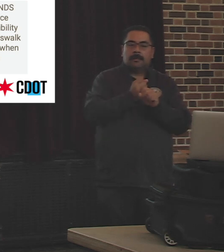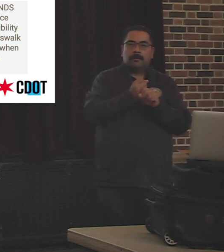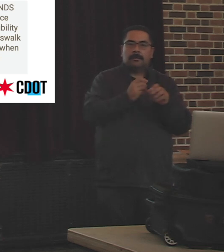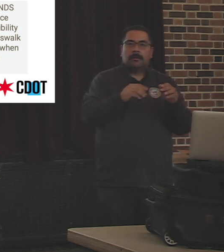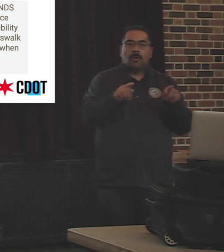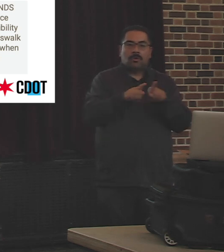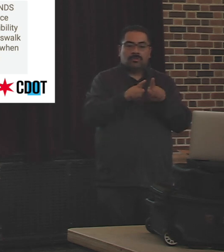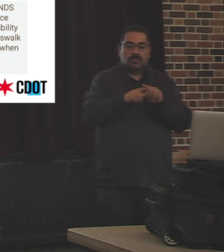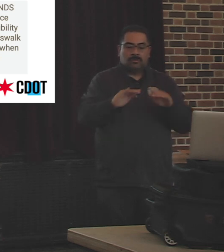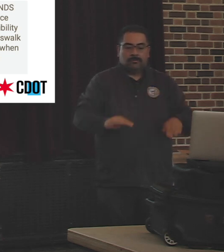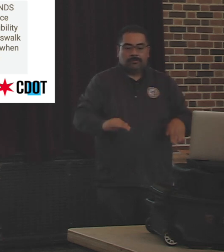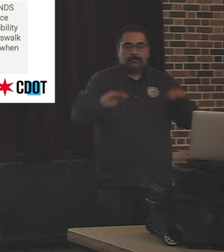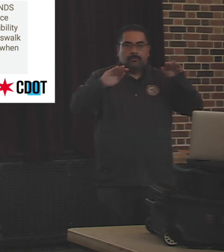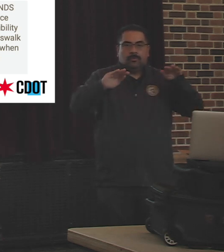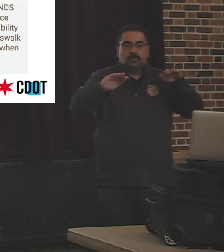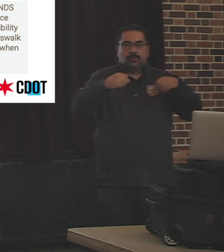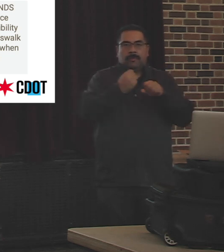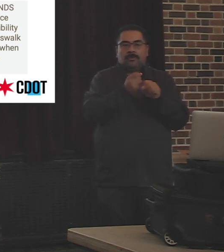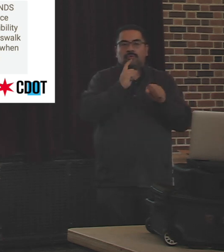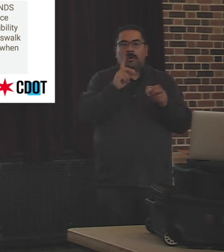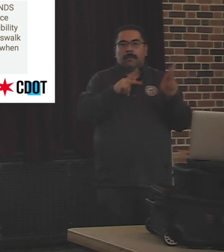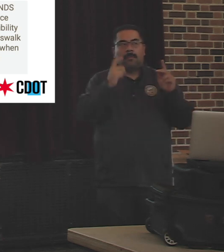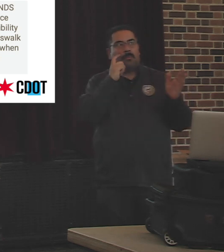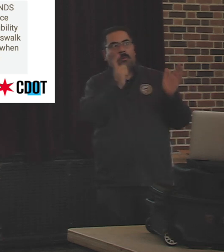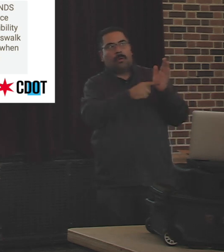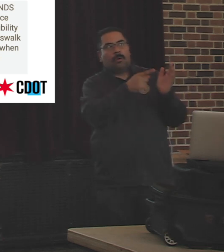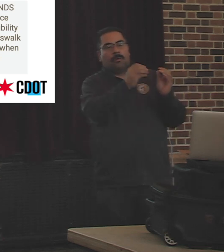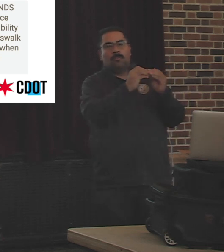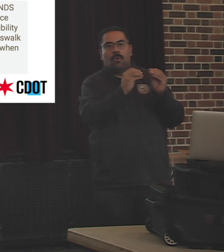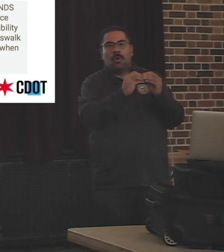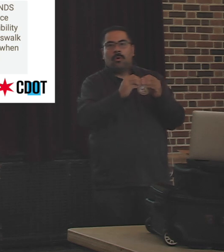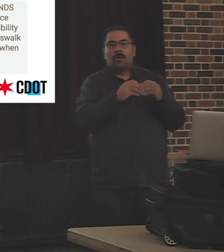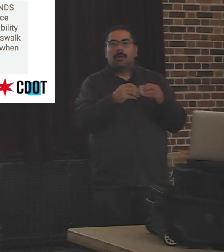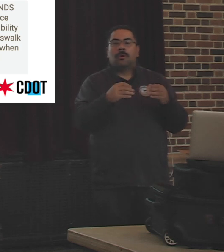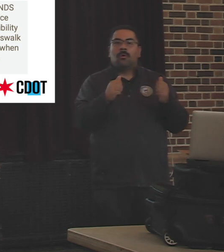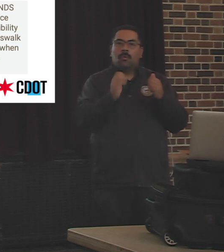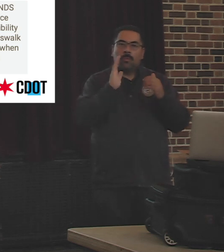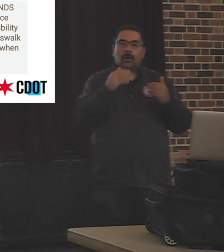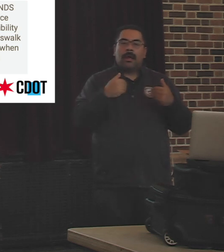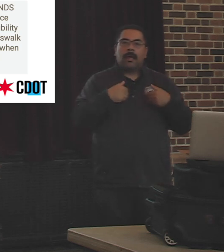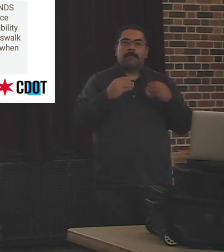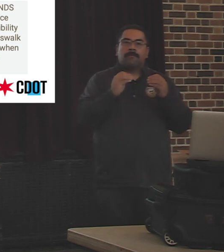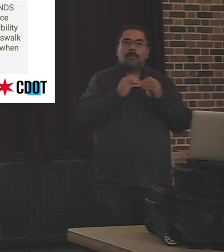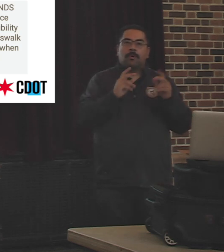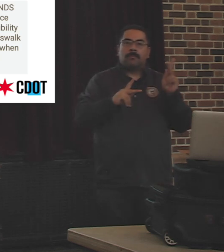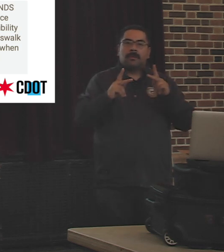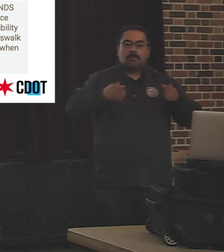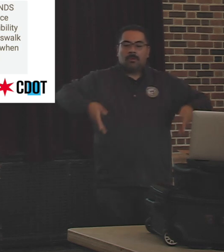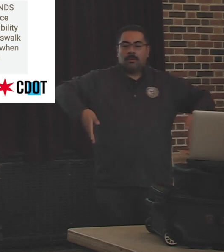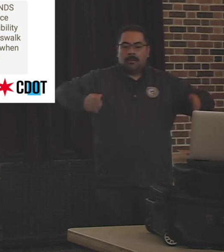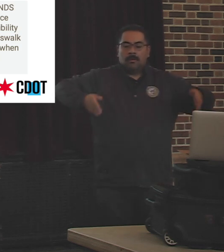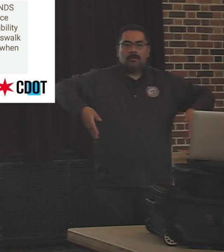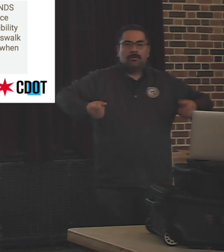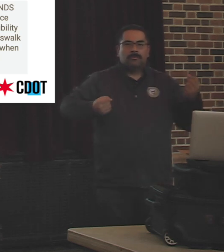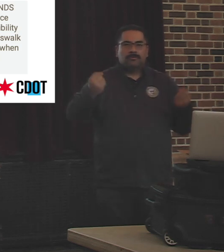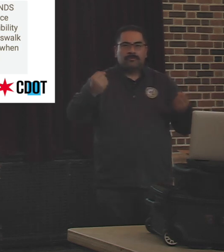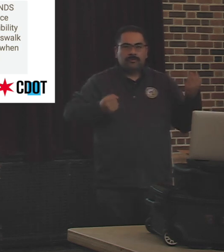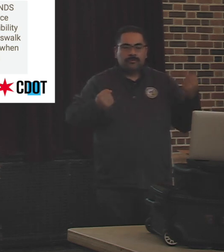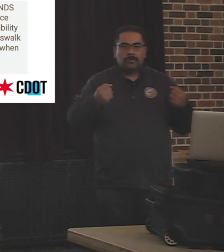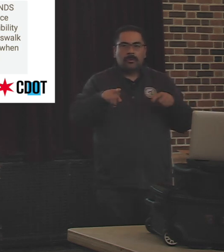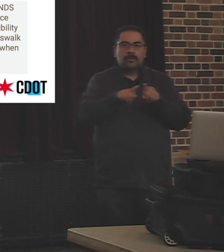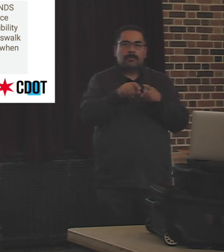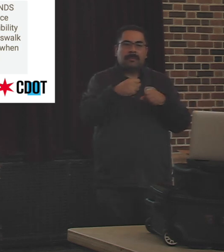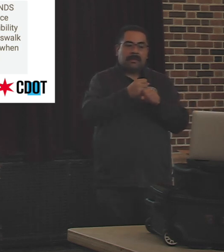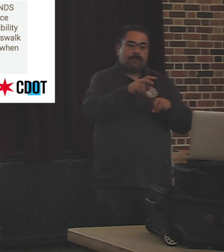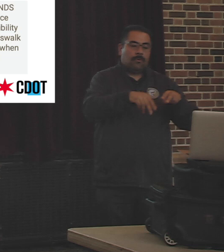pedestrian visibility, and it does encourage slower vehicle movement at those intersections on the side streets, and it makes it easier for pedestrians